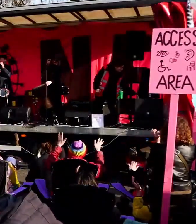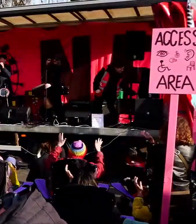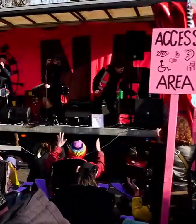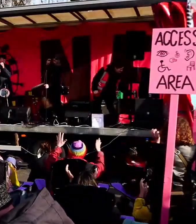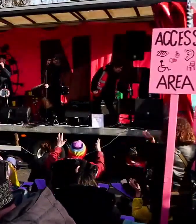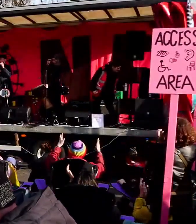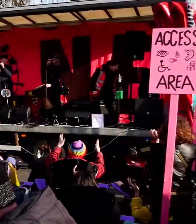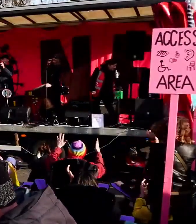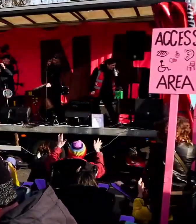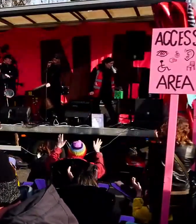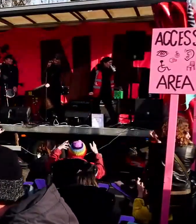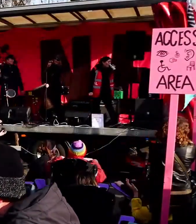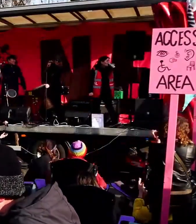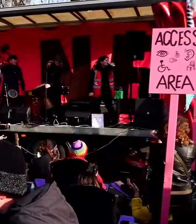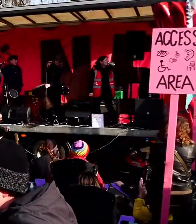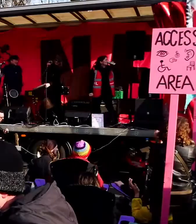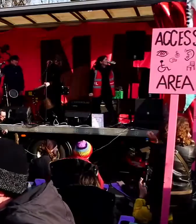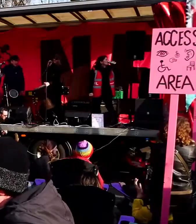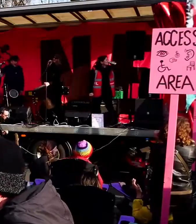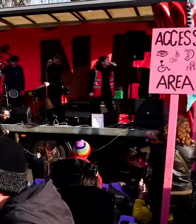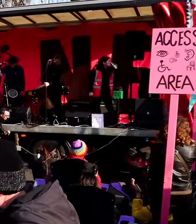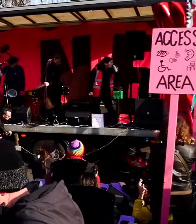Thanks.